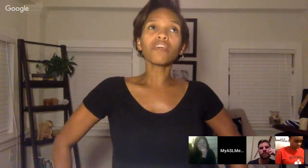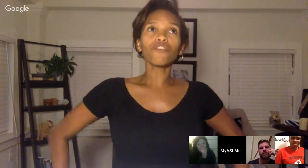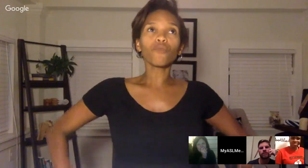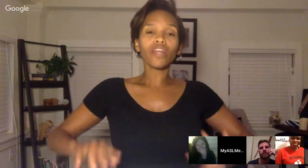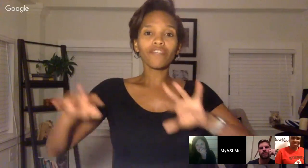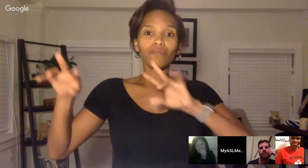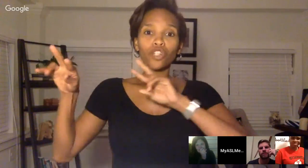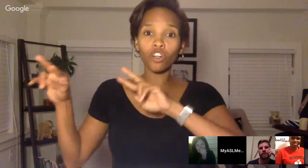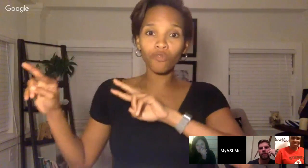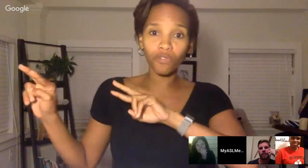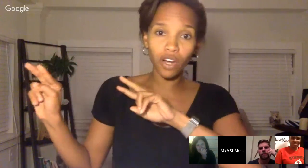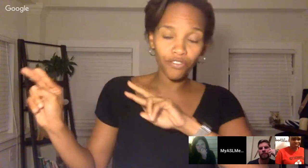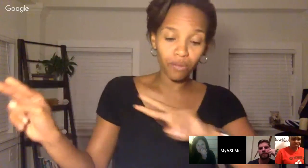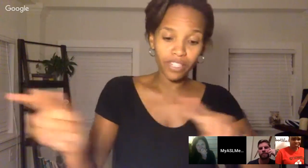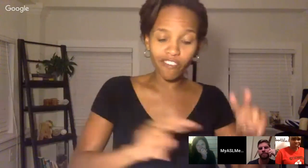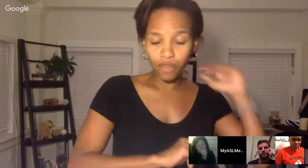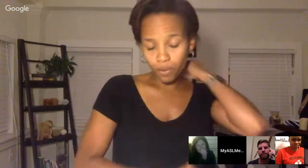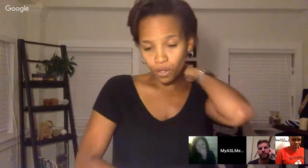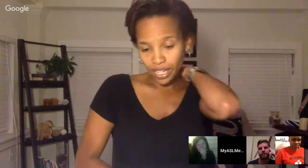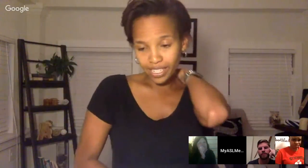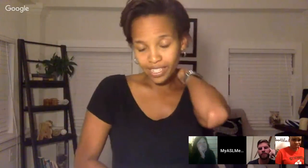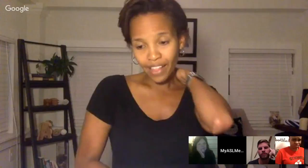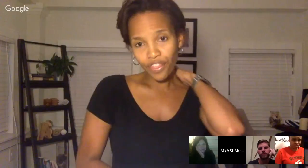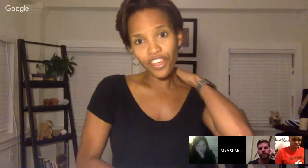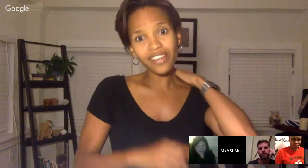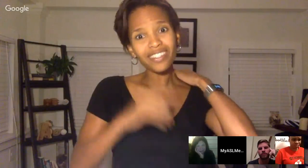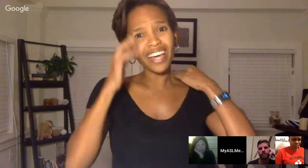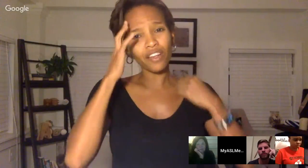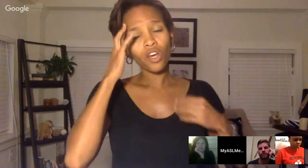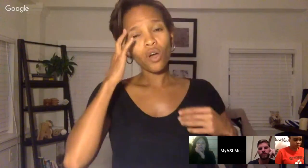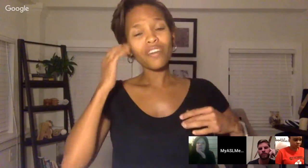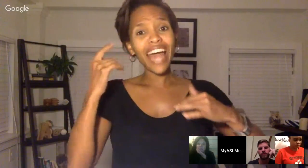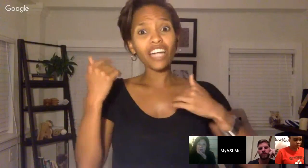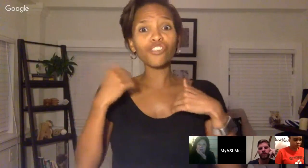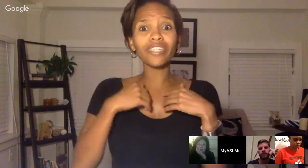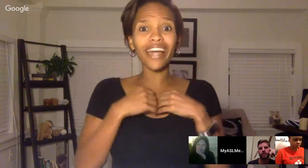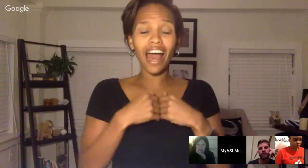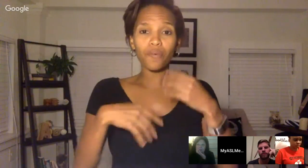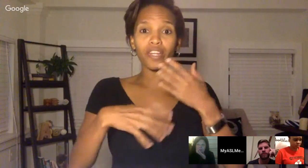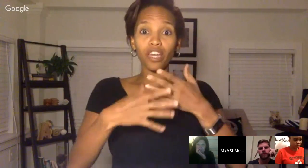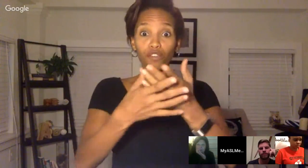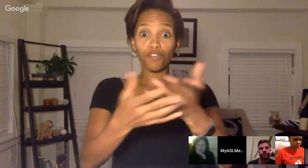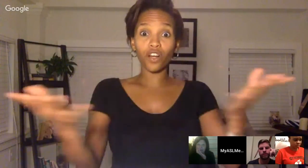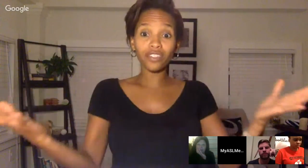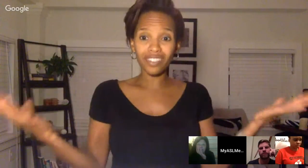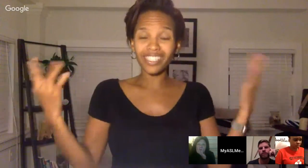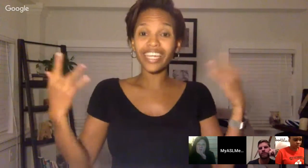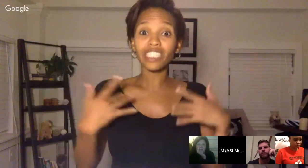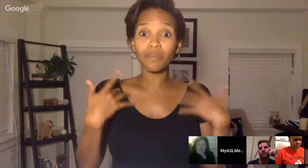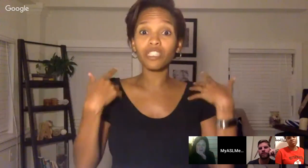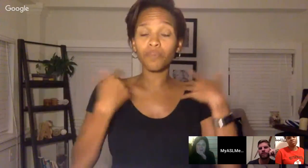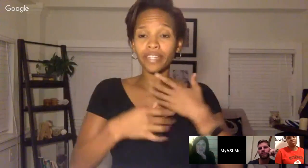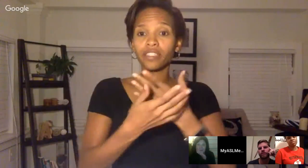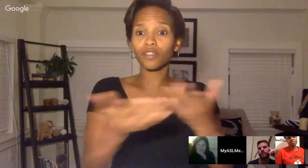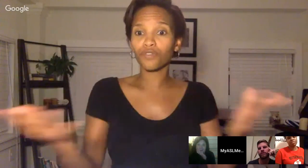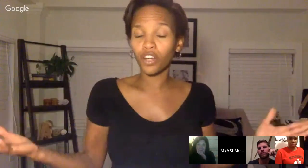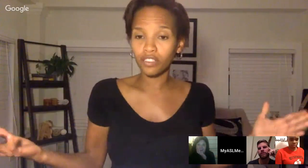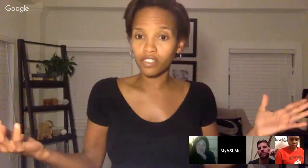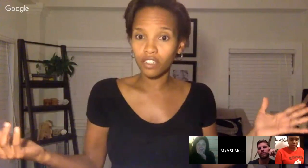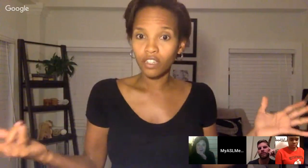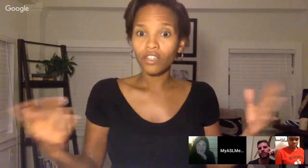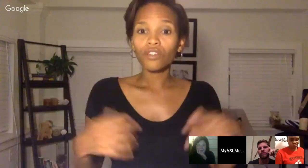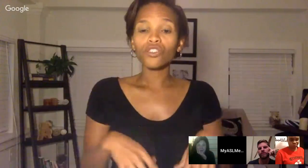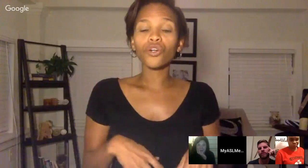to me from what I've observed from deaf people is that things that naturally happen in front tend to be depicted in